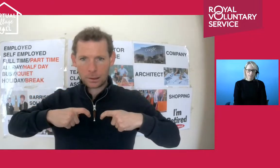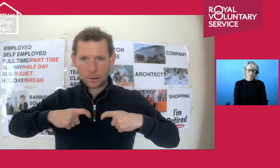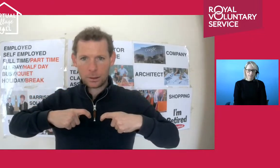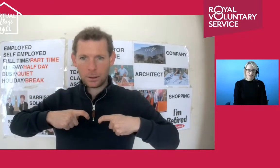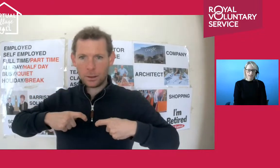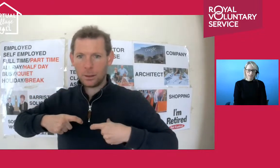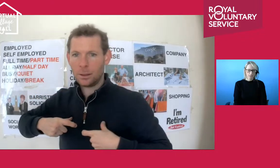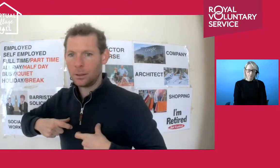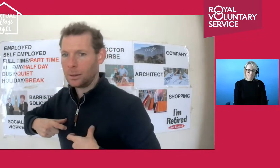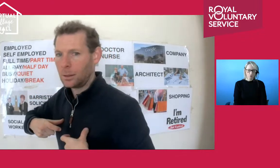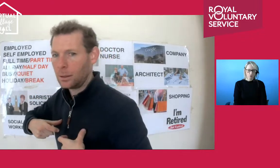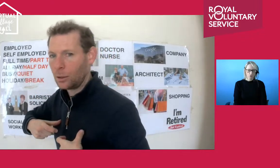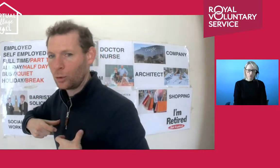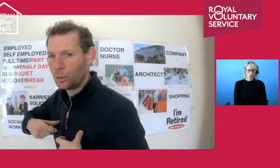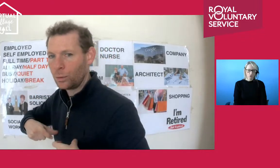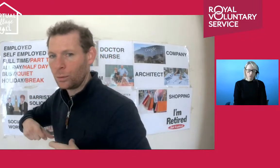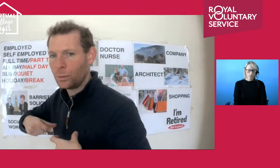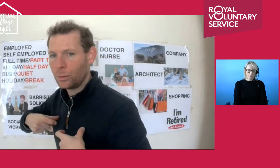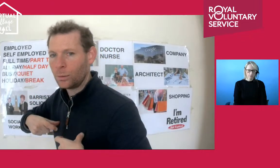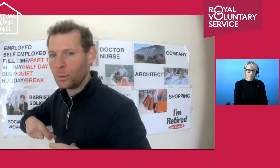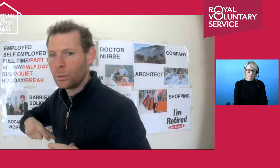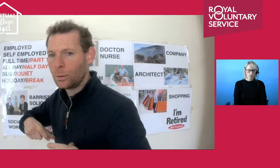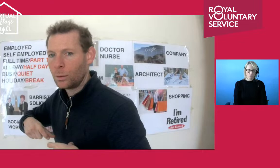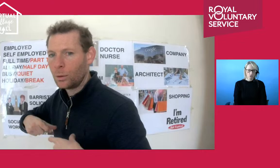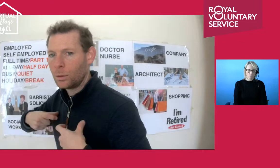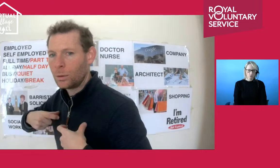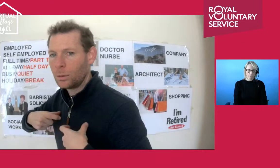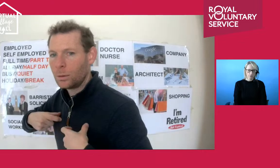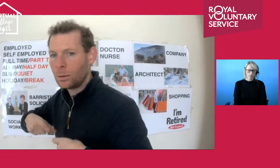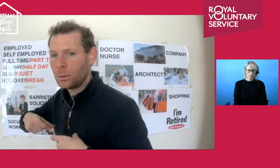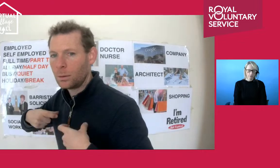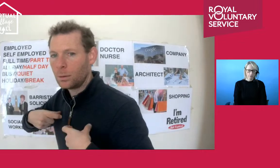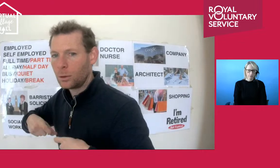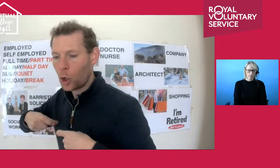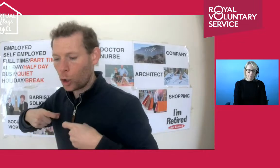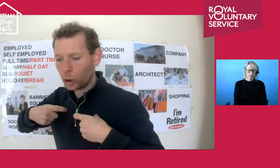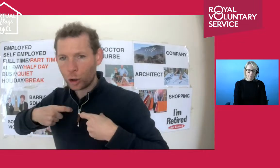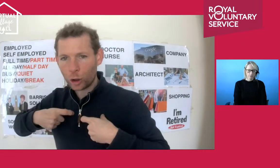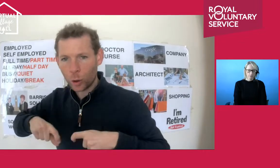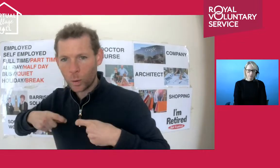So that's the hand shape for social, social worker,